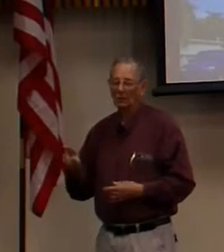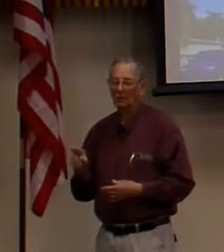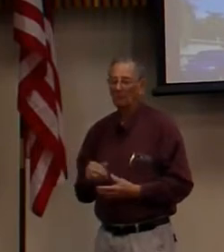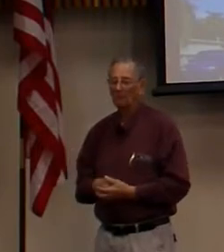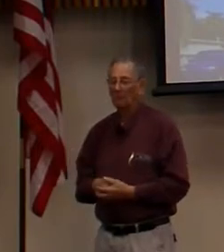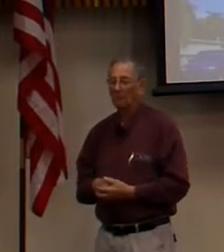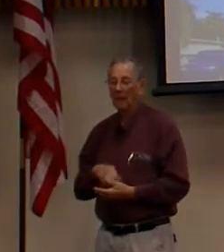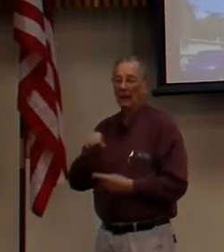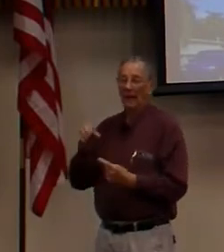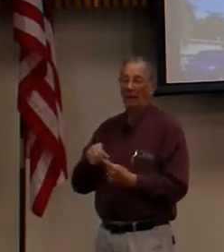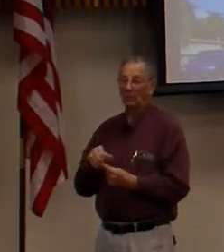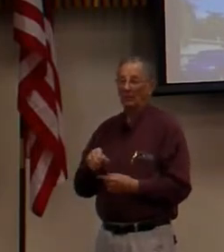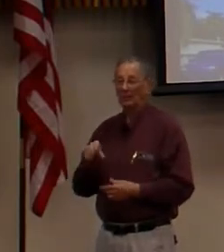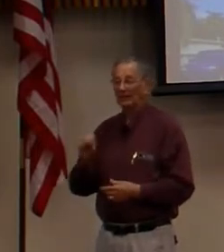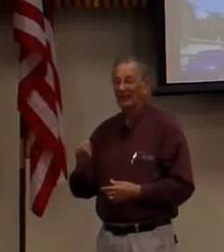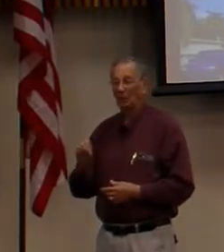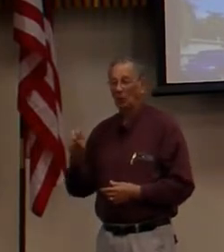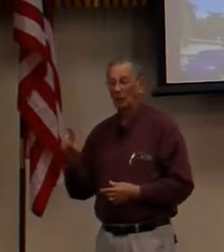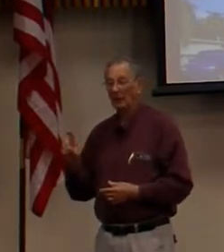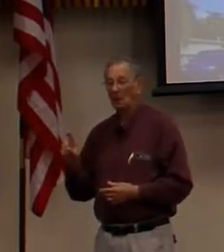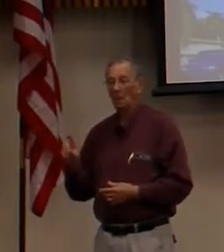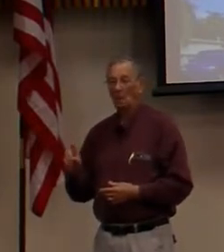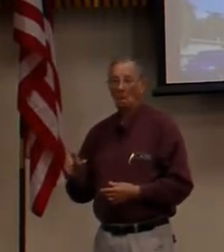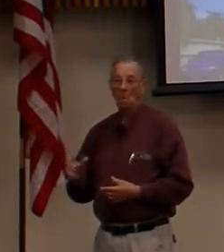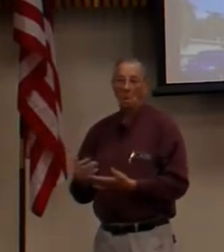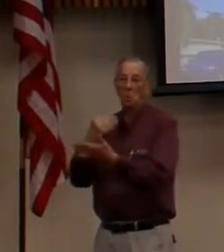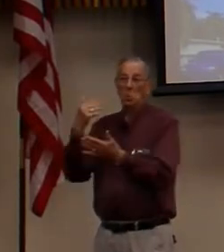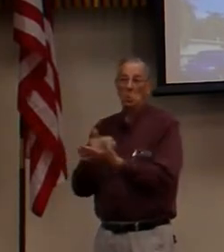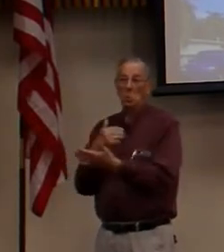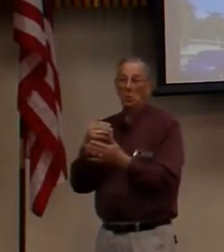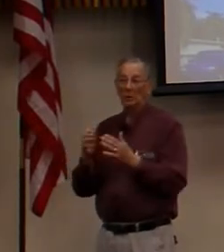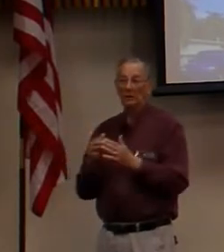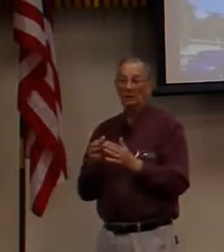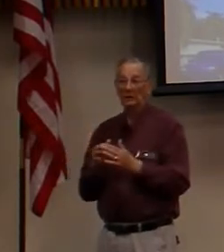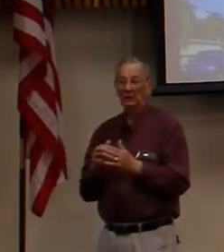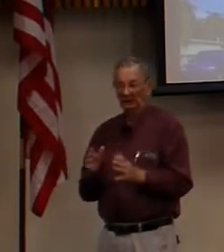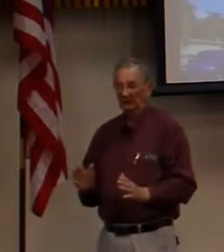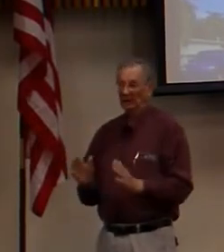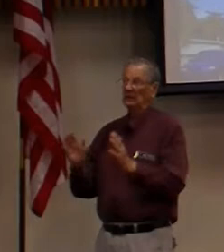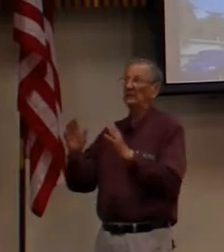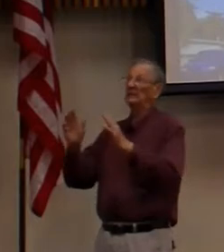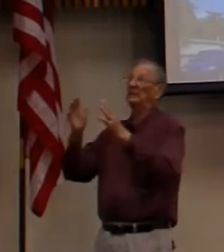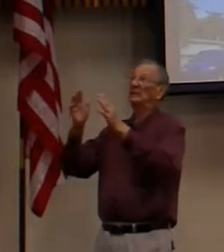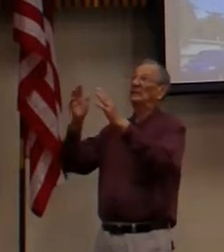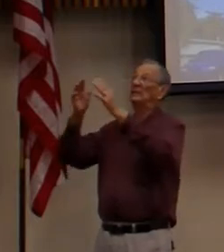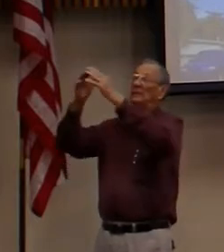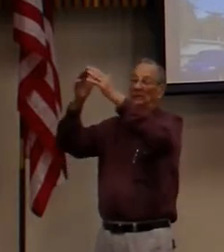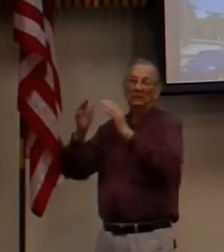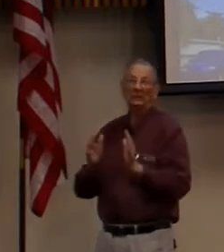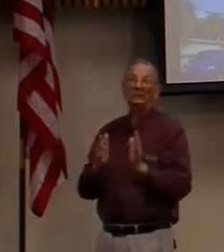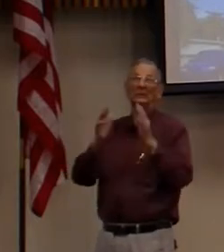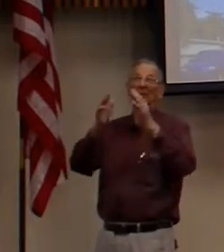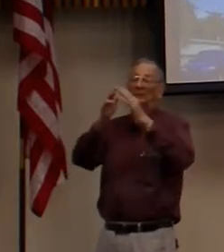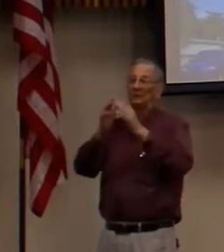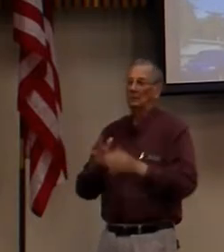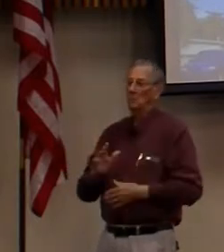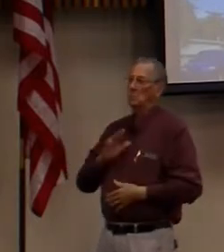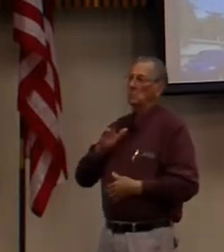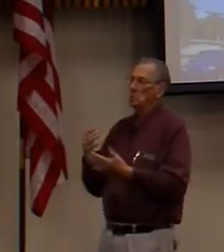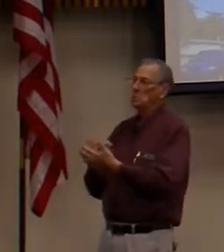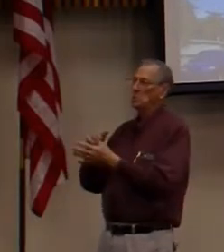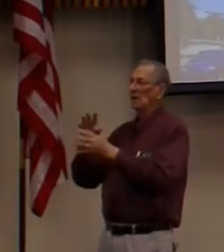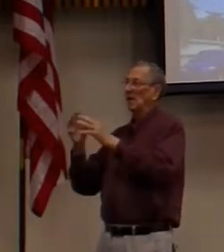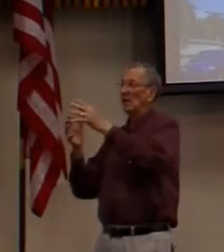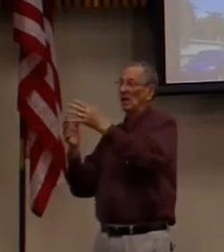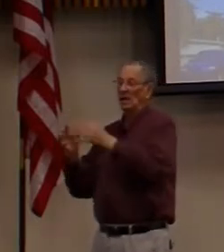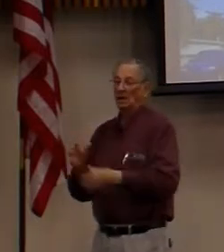The capital city of Santo Domingo is a modern city. You do have skyscrapers, you have modern buildings, you have what you would find